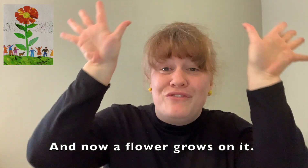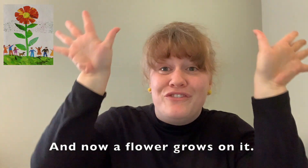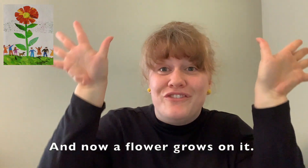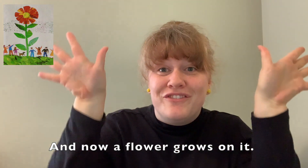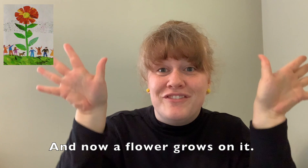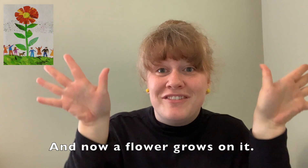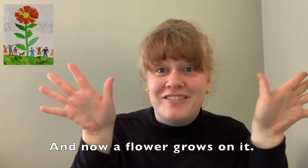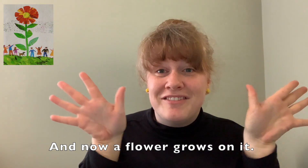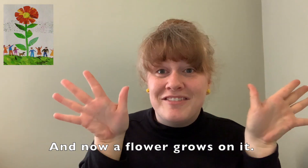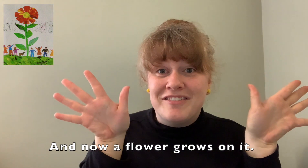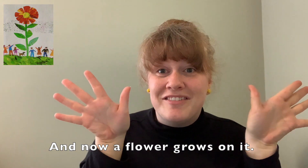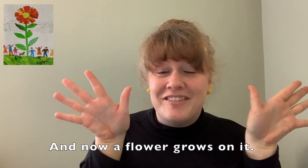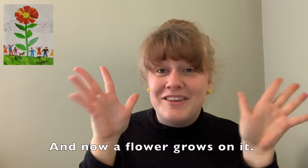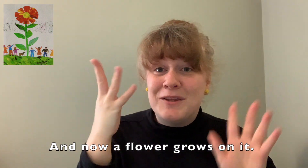it.